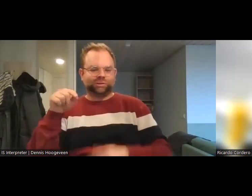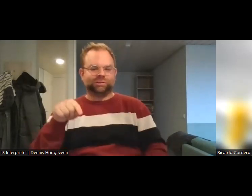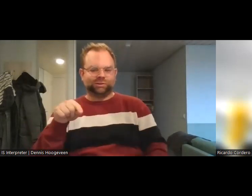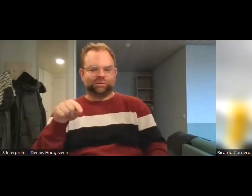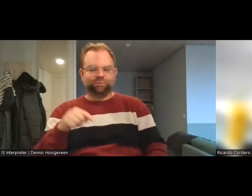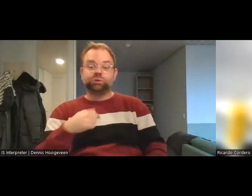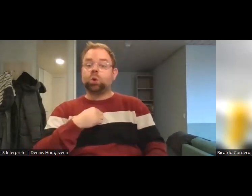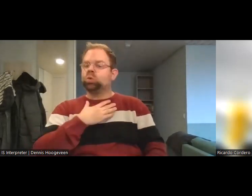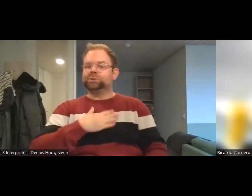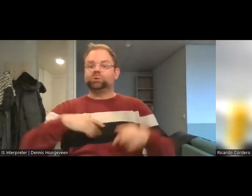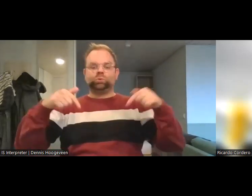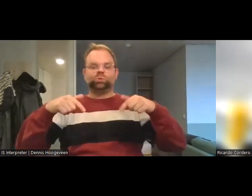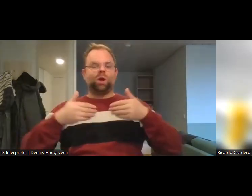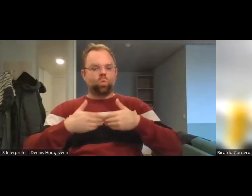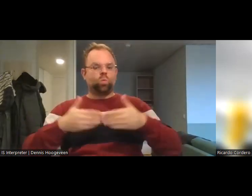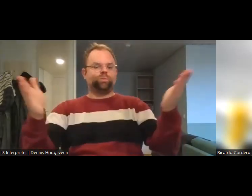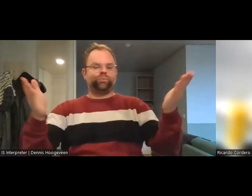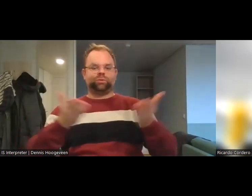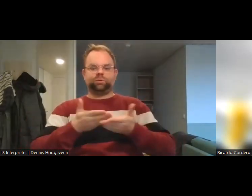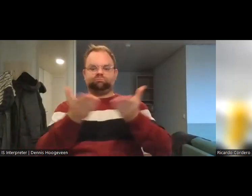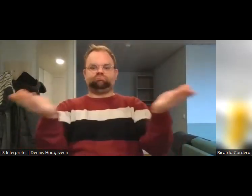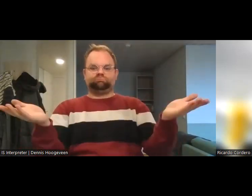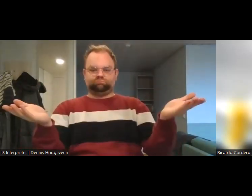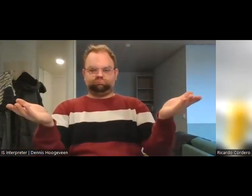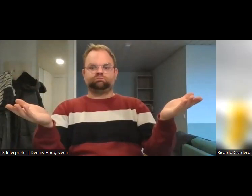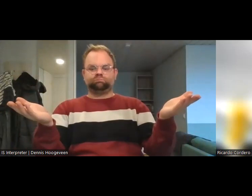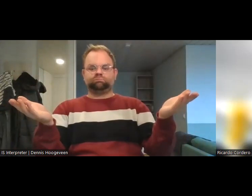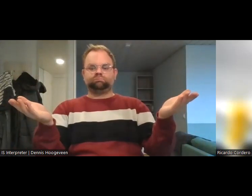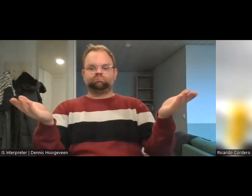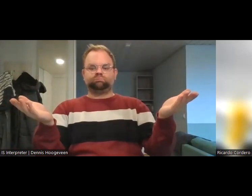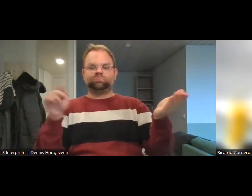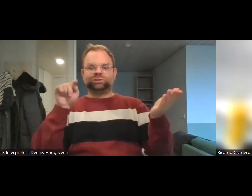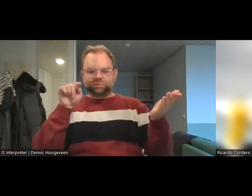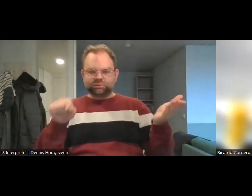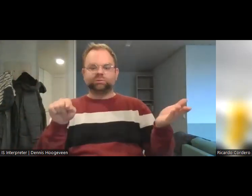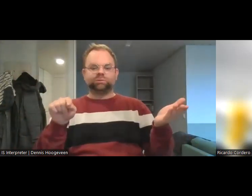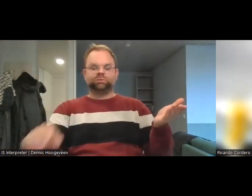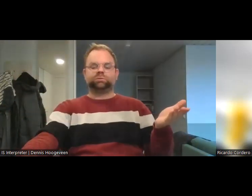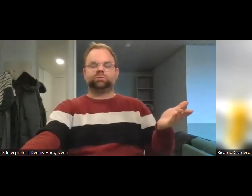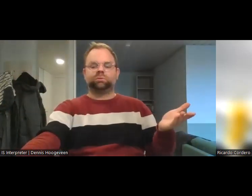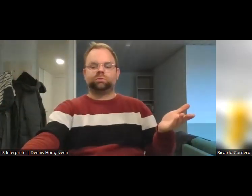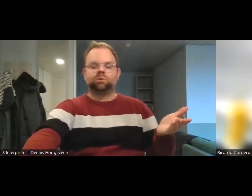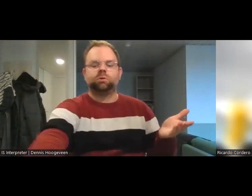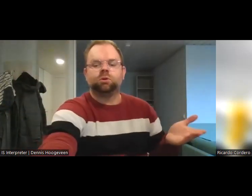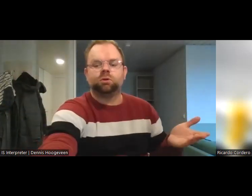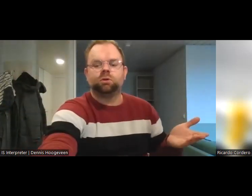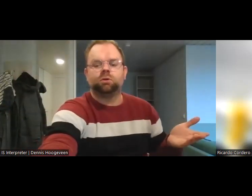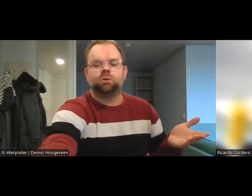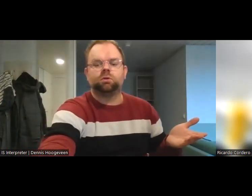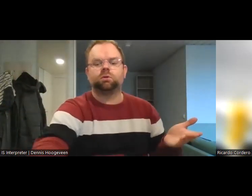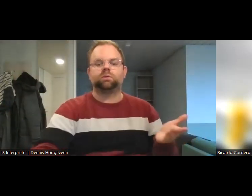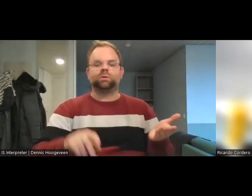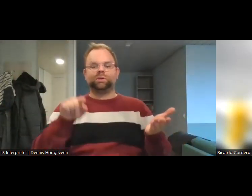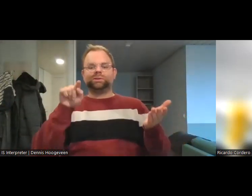we will ensure that you can use your microphone. You can write as well your contributions.